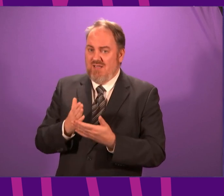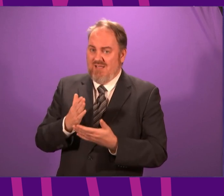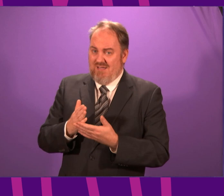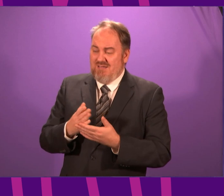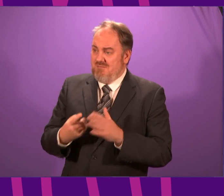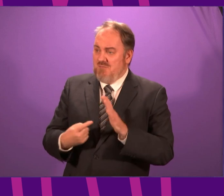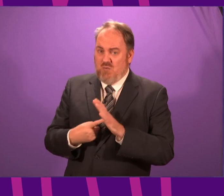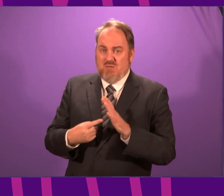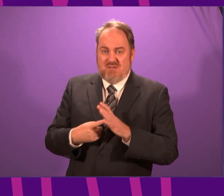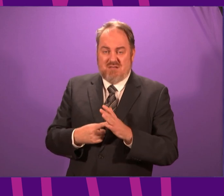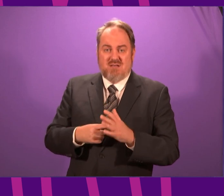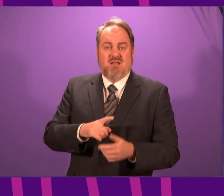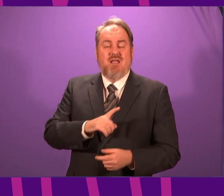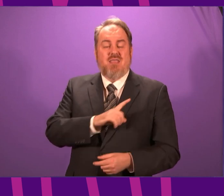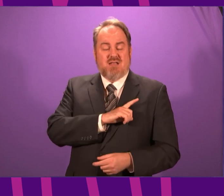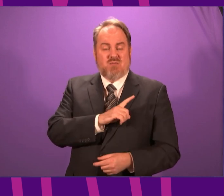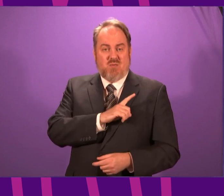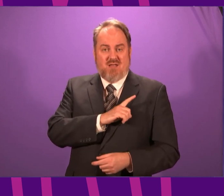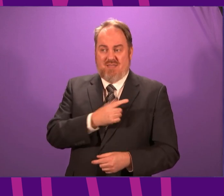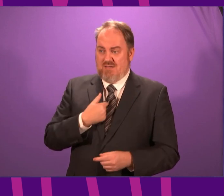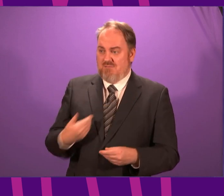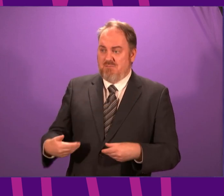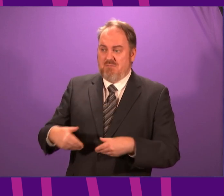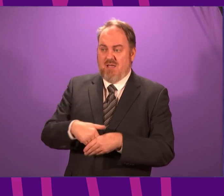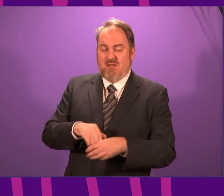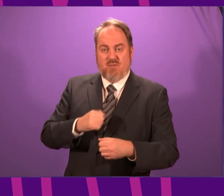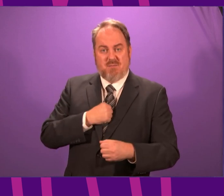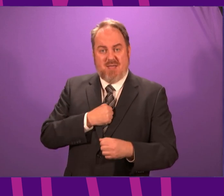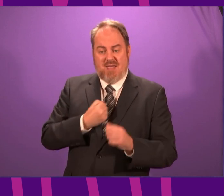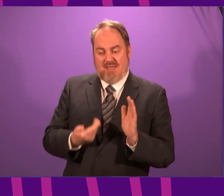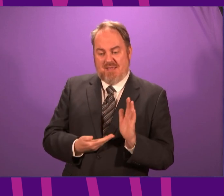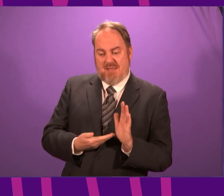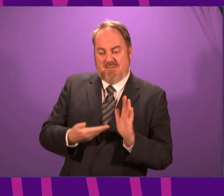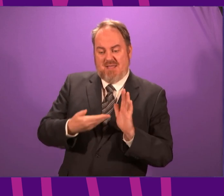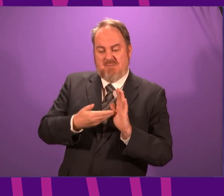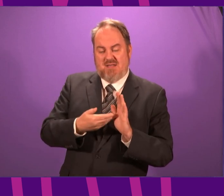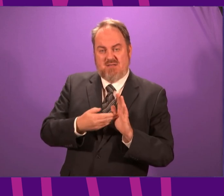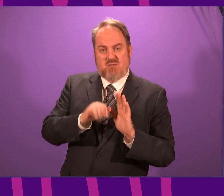Scottish Conservative Amendment. Now, businesses traditionally work to a